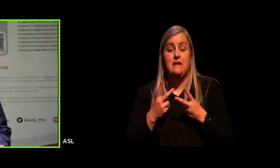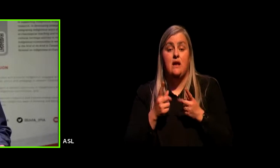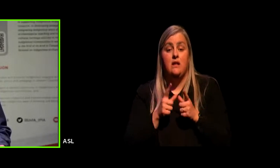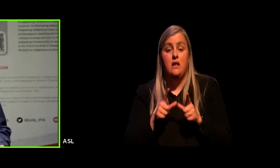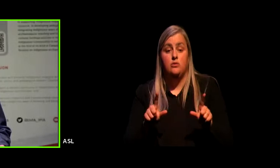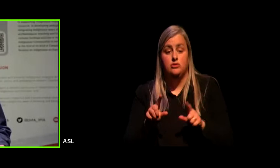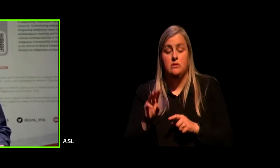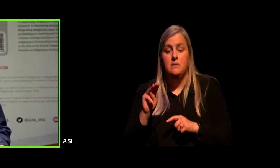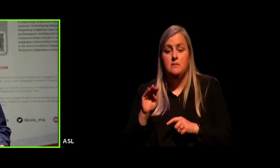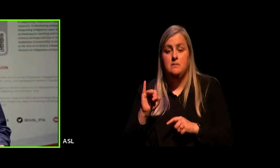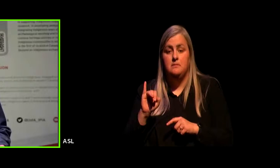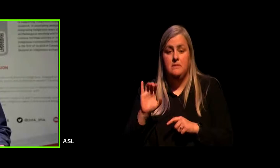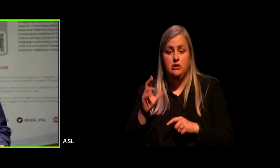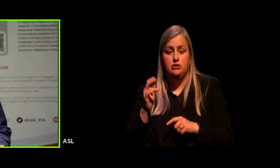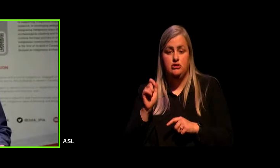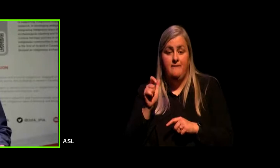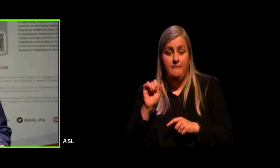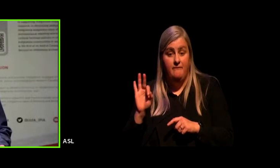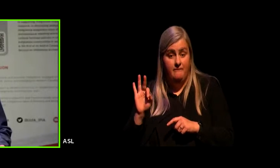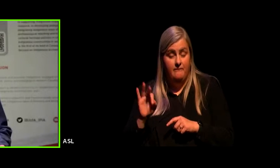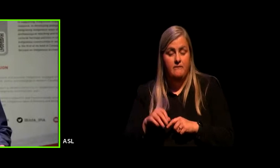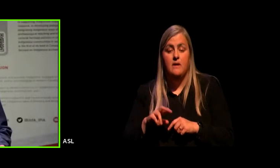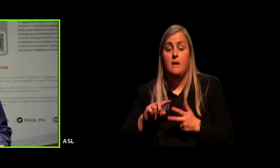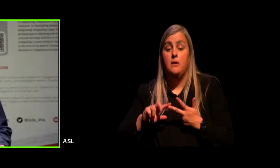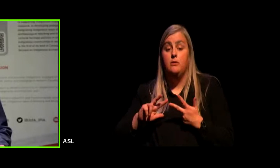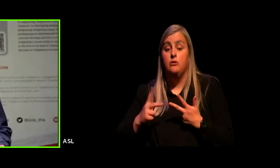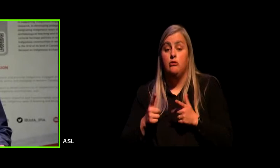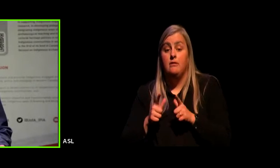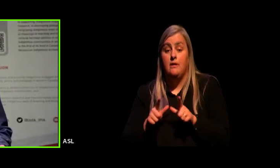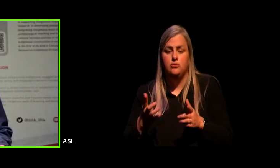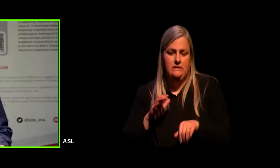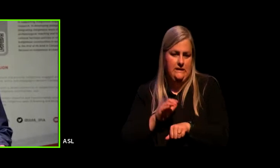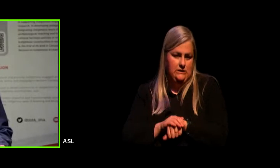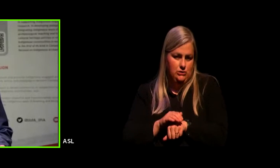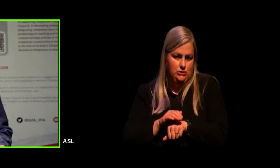Michif, and my third language is English.